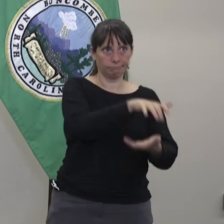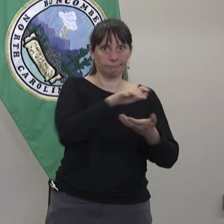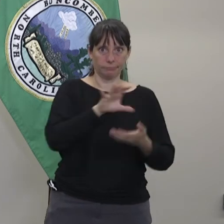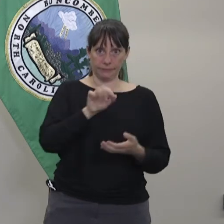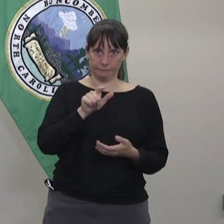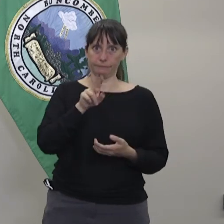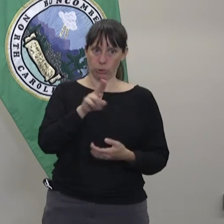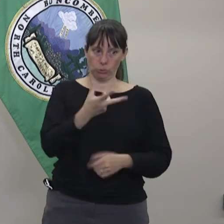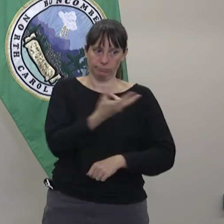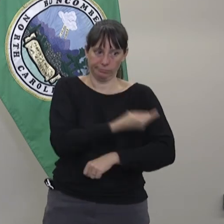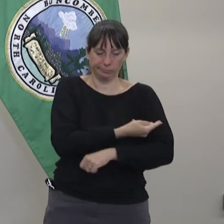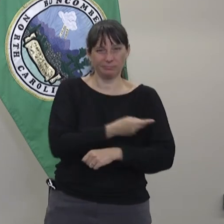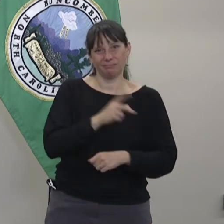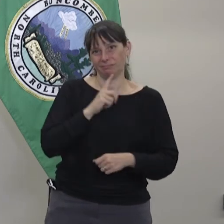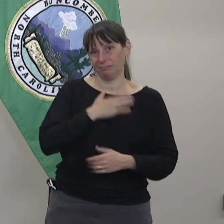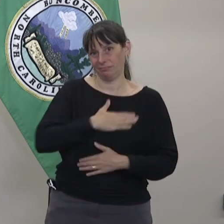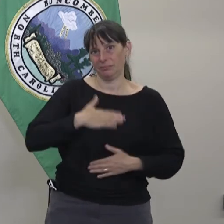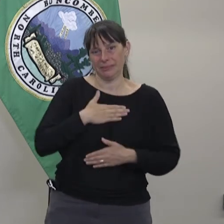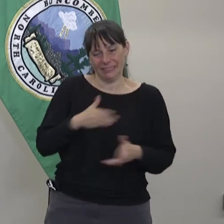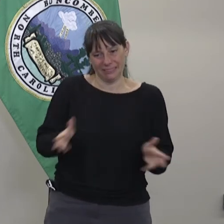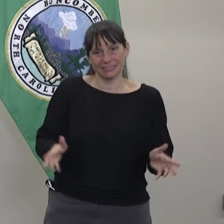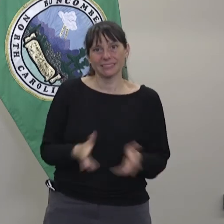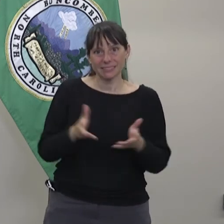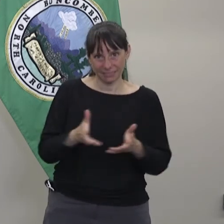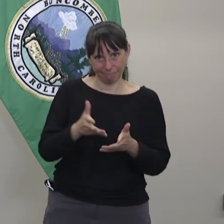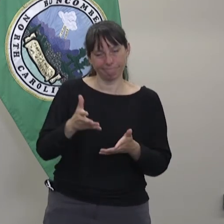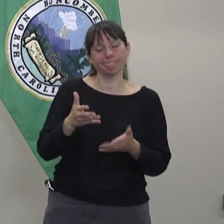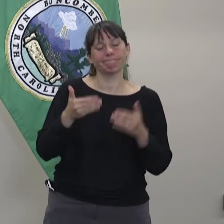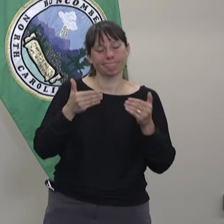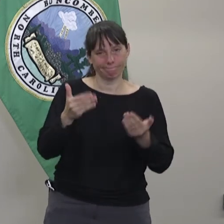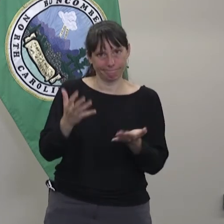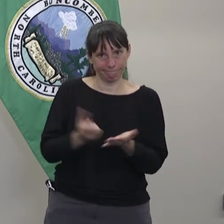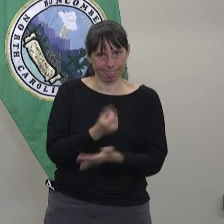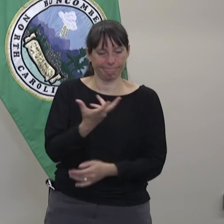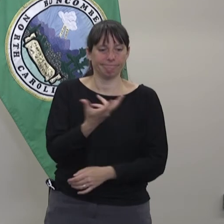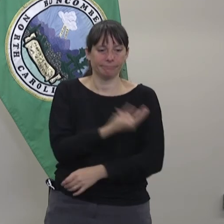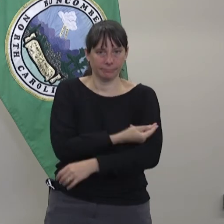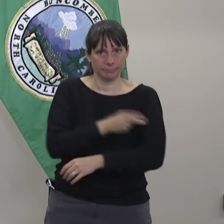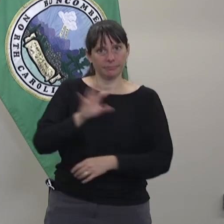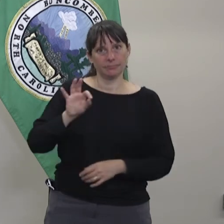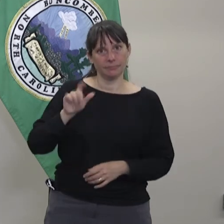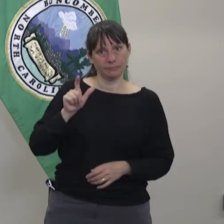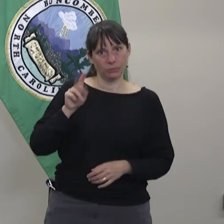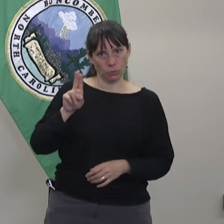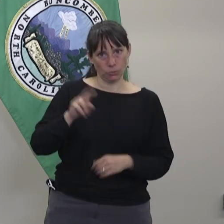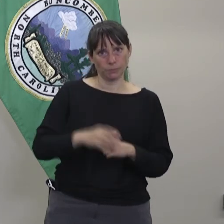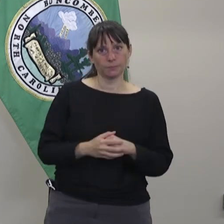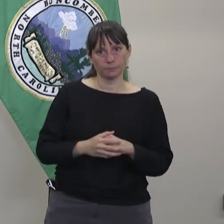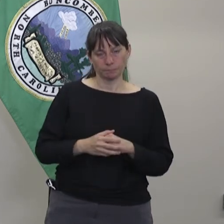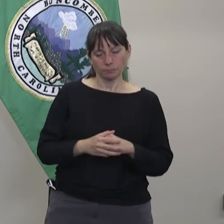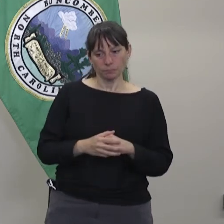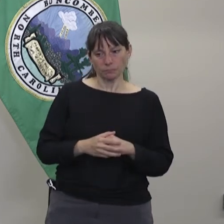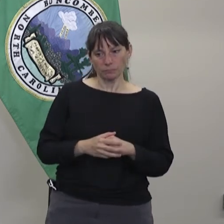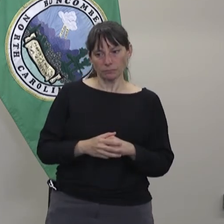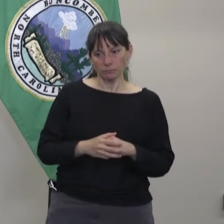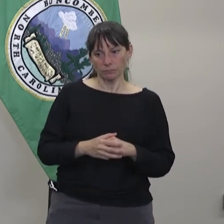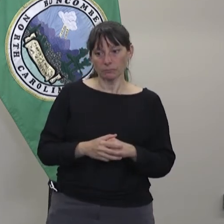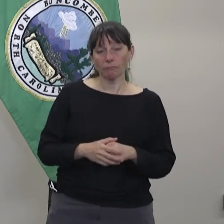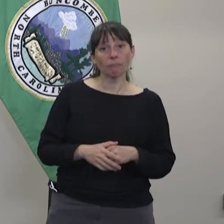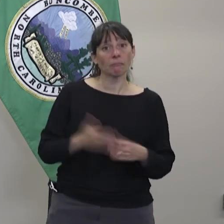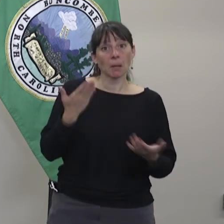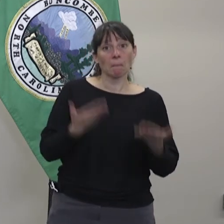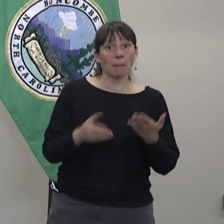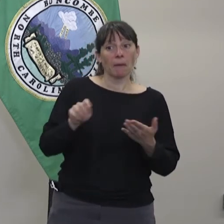We also encourage you to talk with your medical provider about other vaccines, like the pneumococcal or shingles vaccines that may